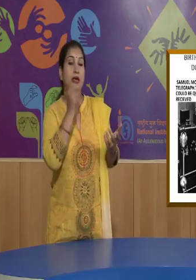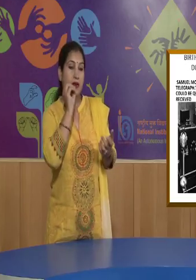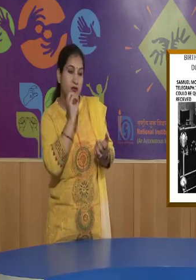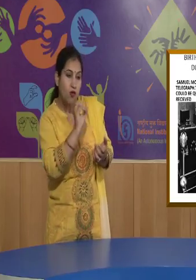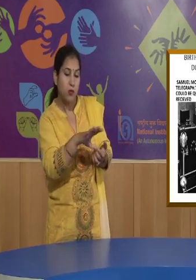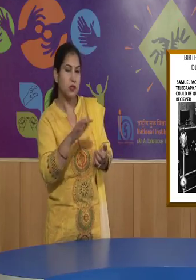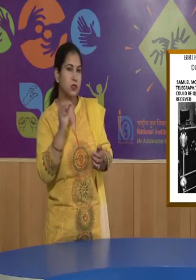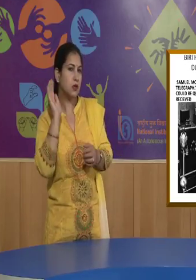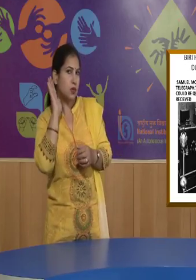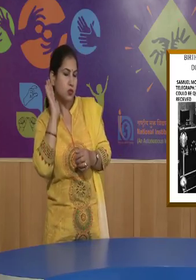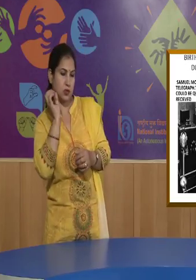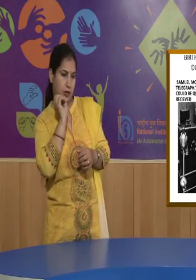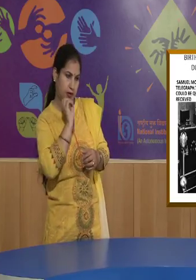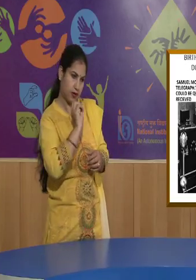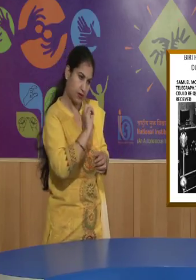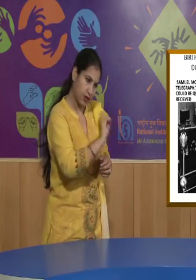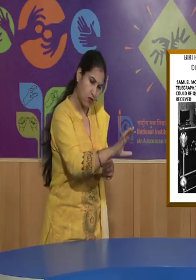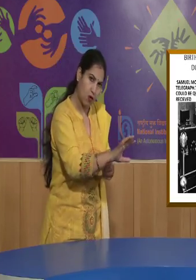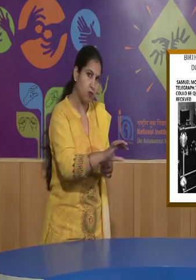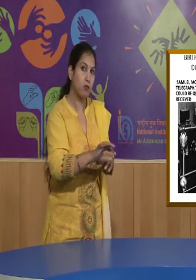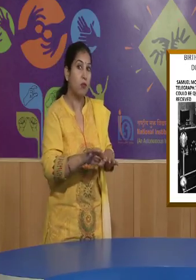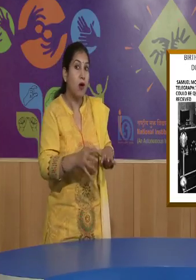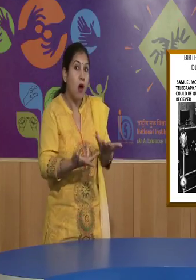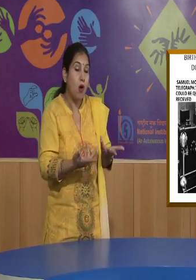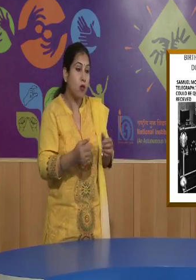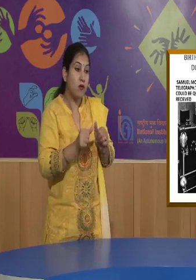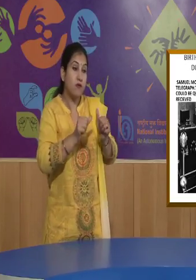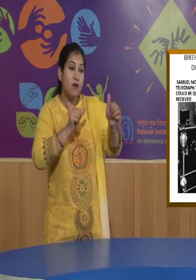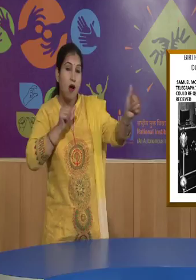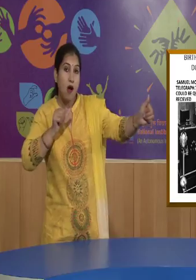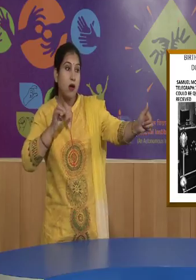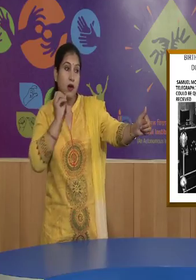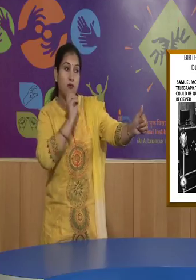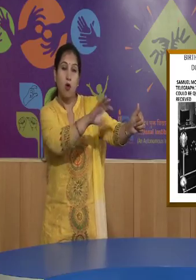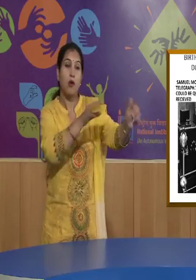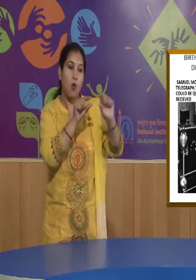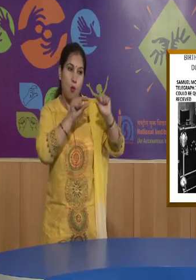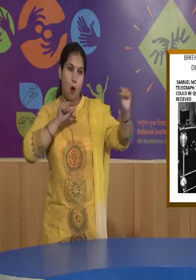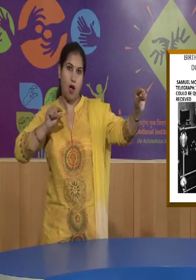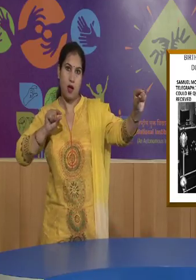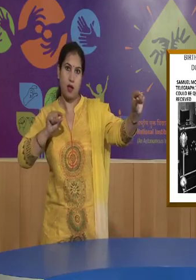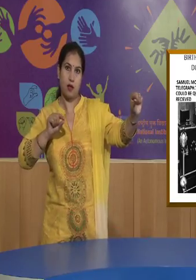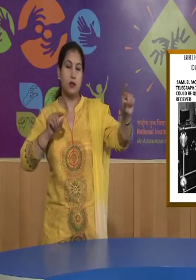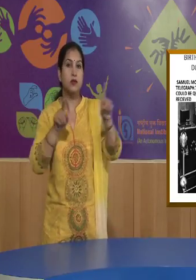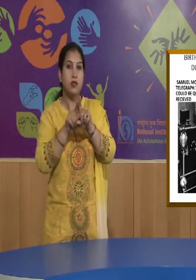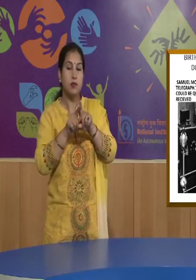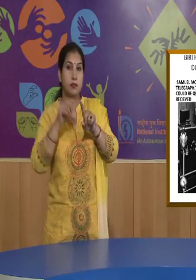transmitted over a wire through a series of electrical